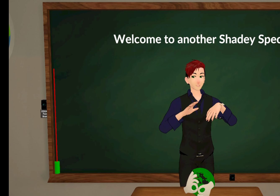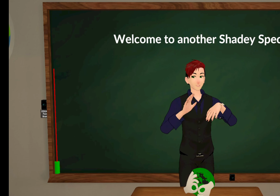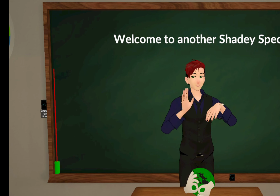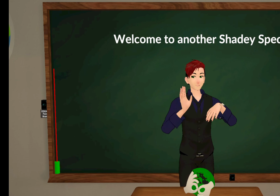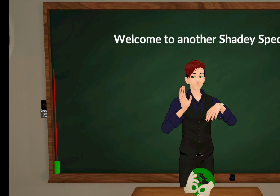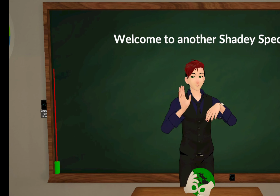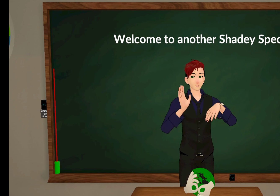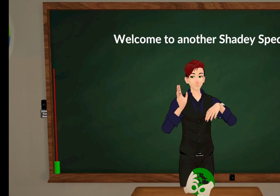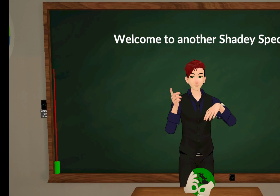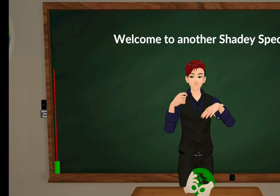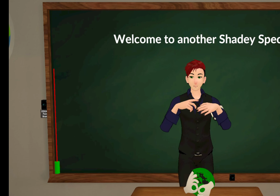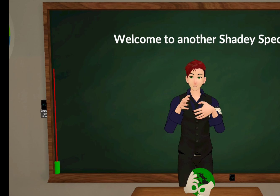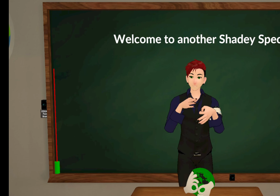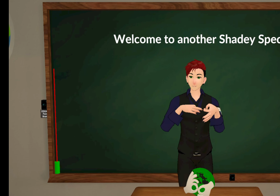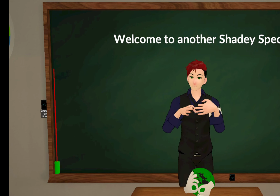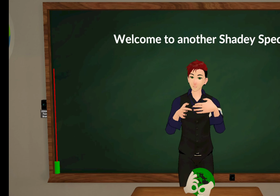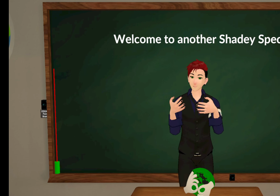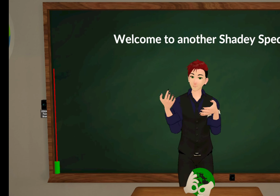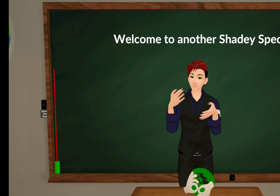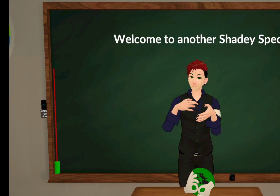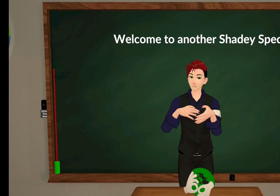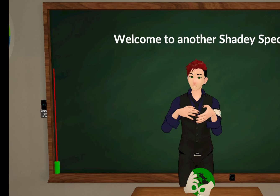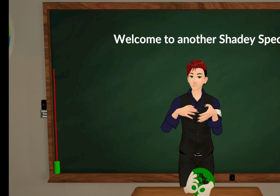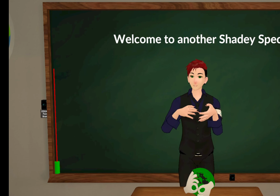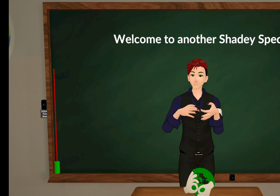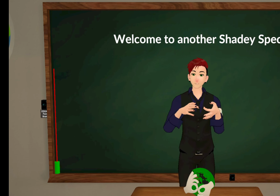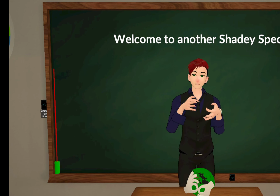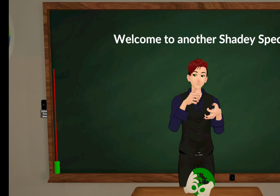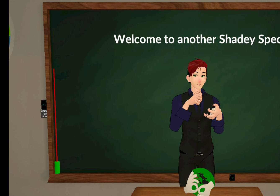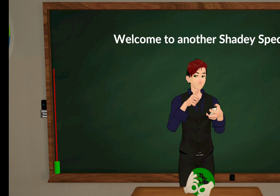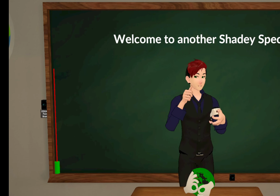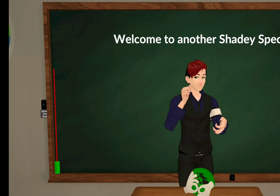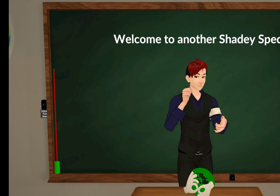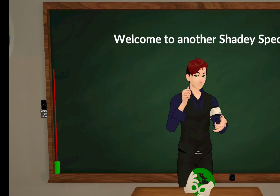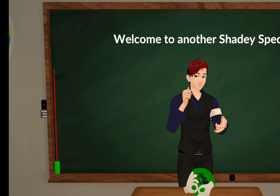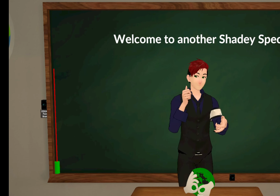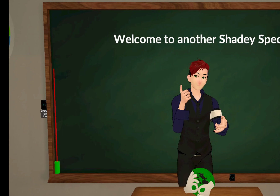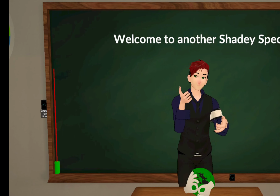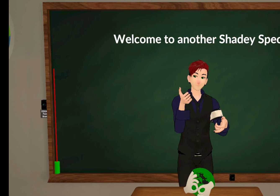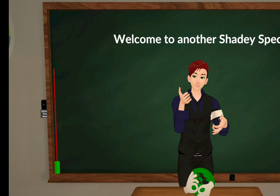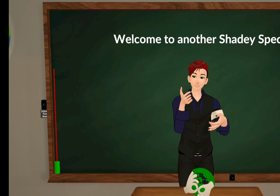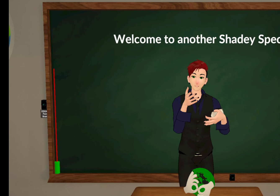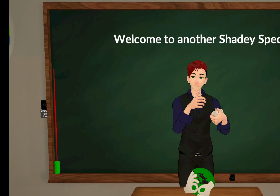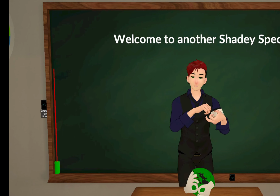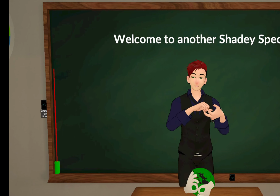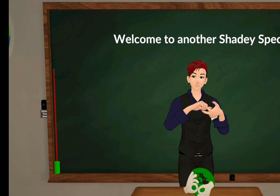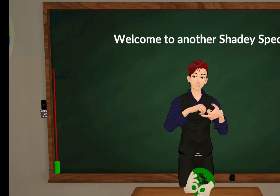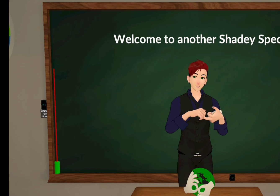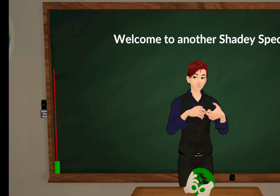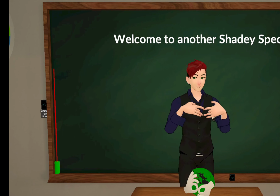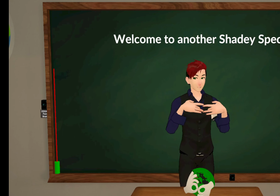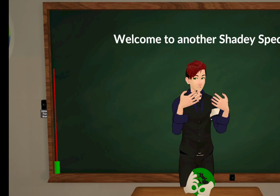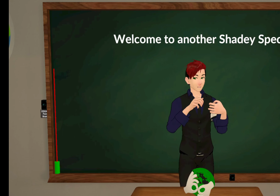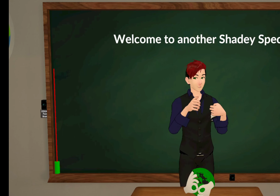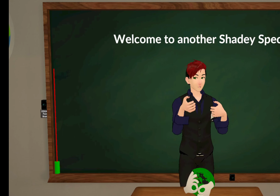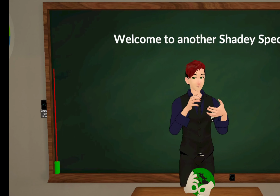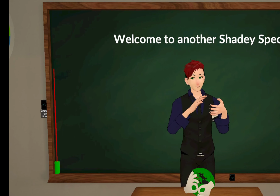I was asked to sub again, and yesterday I did a collaboration event with